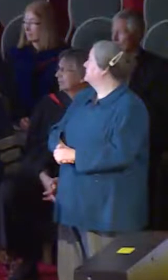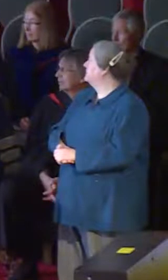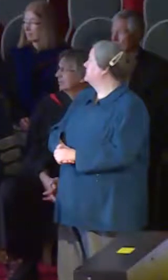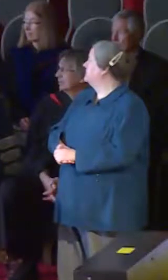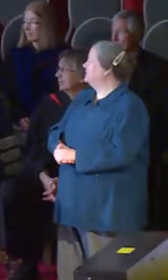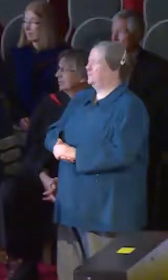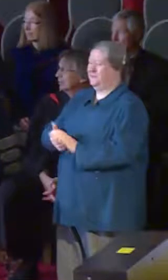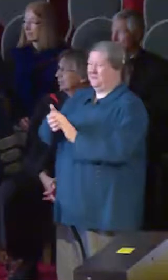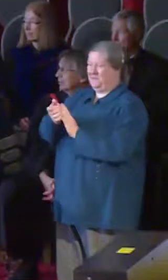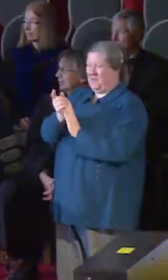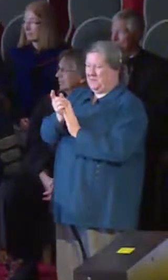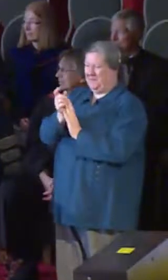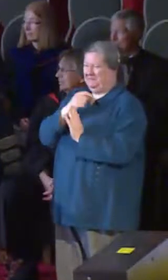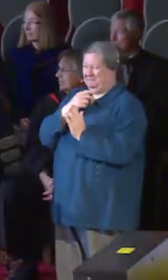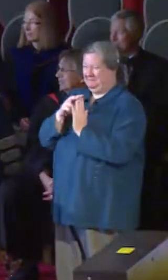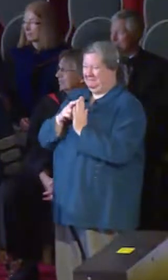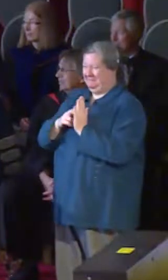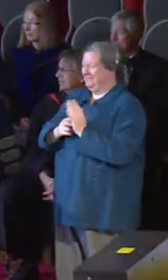One more.